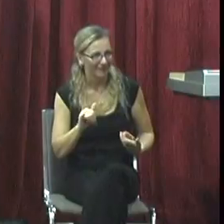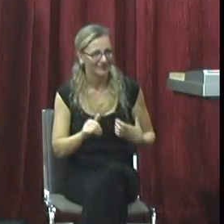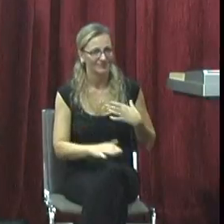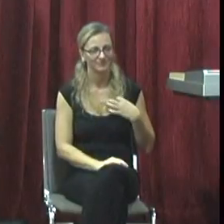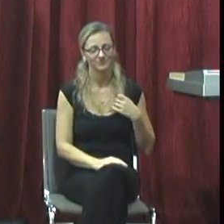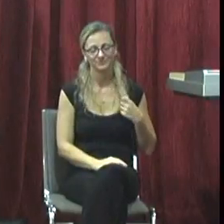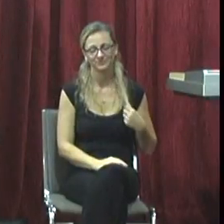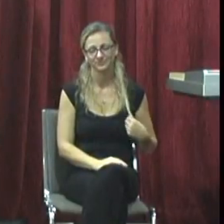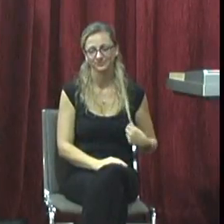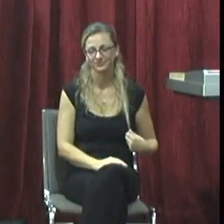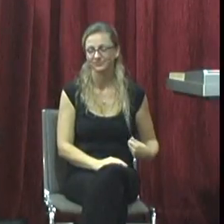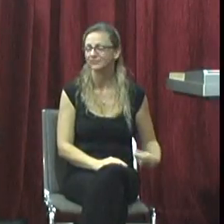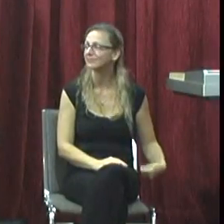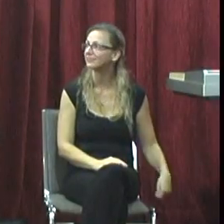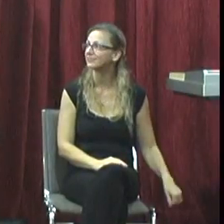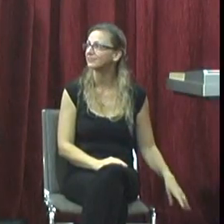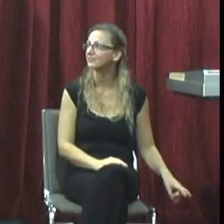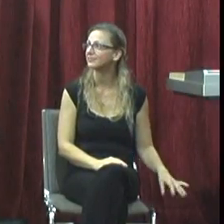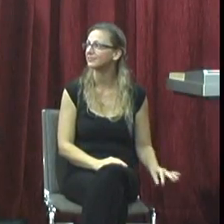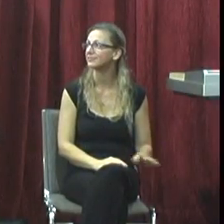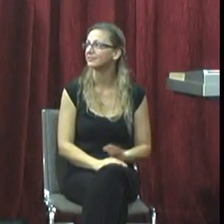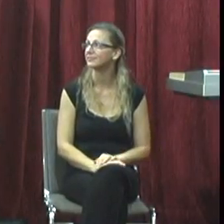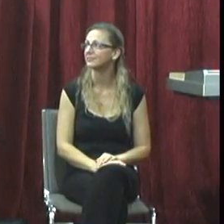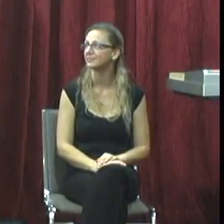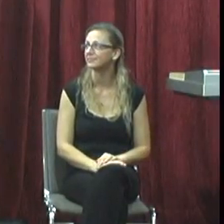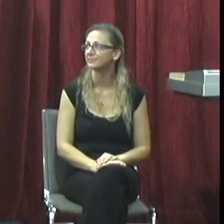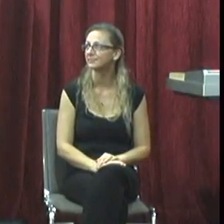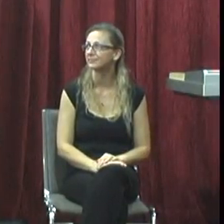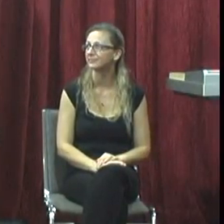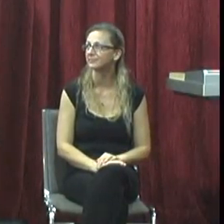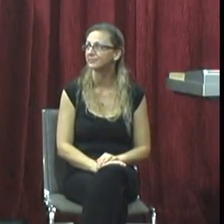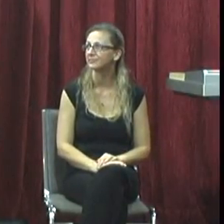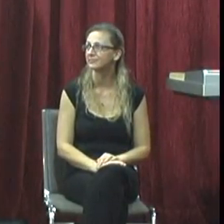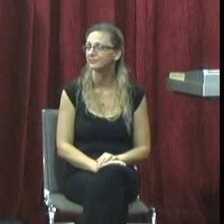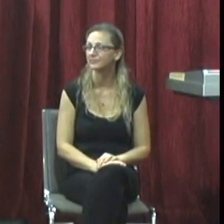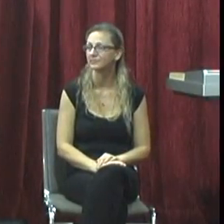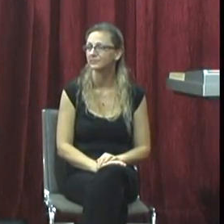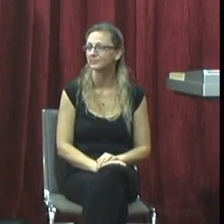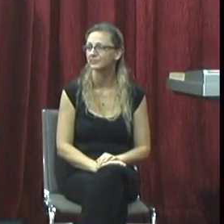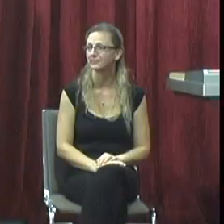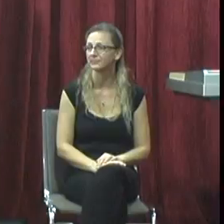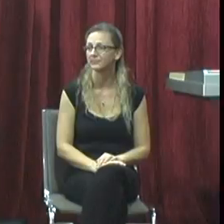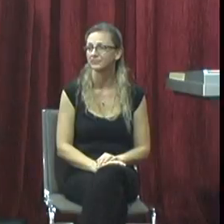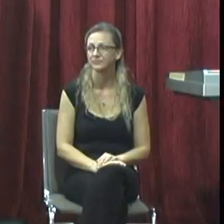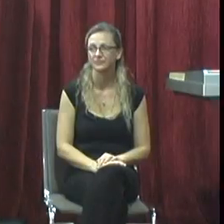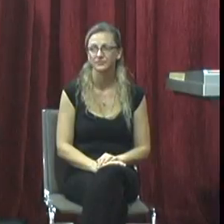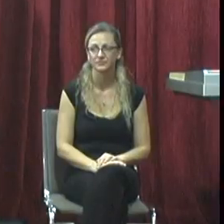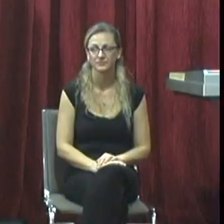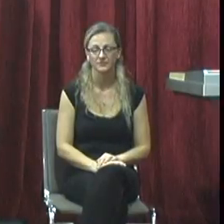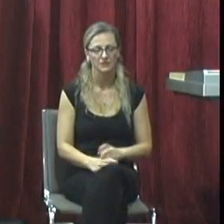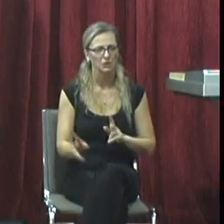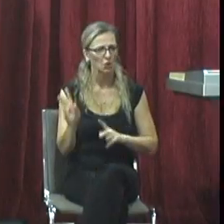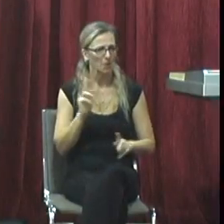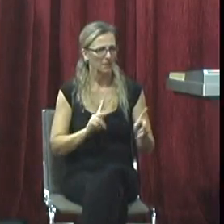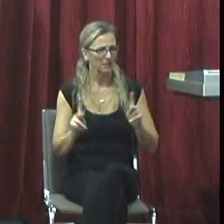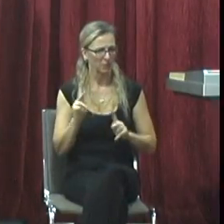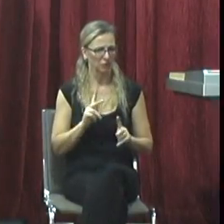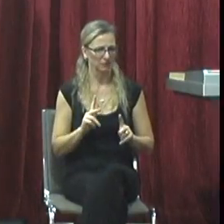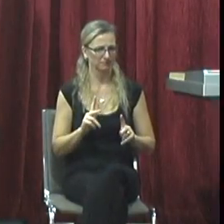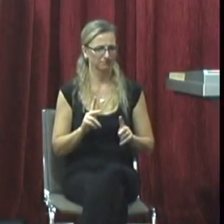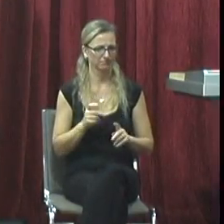all spoken against in the Word of God, that we're not to be that way. So people excuse their ungodly behavior and attitudes as